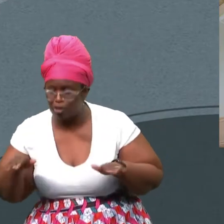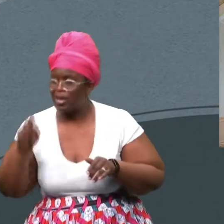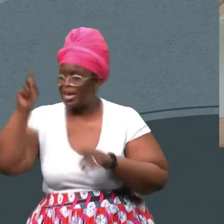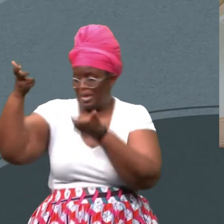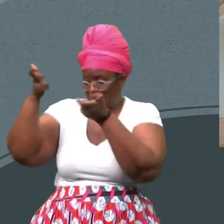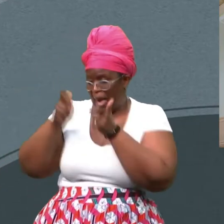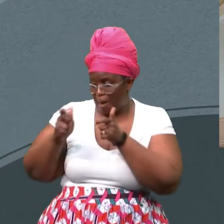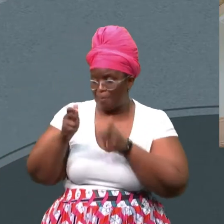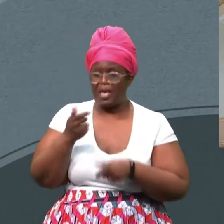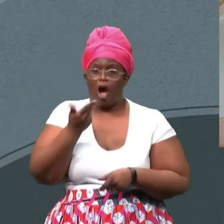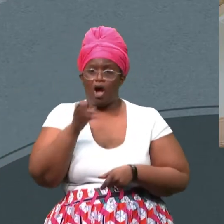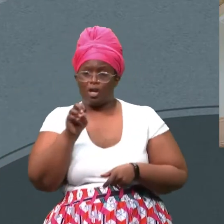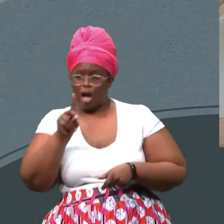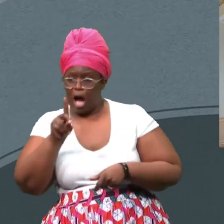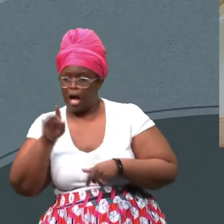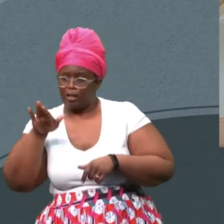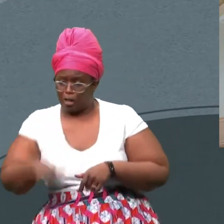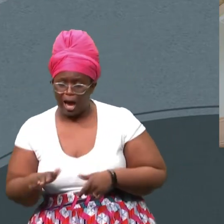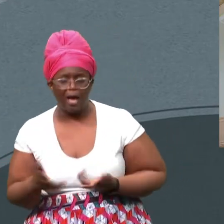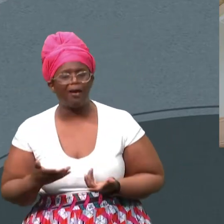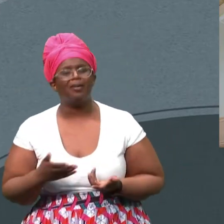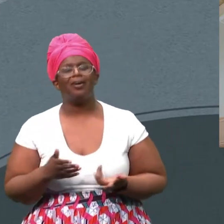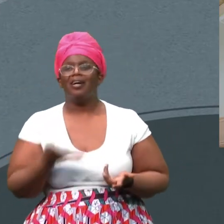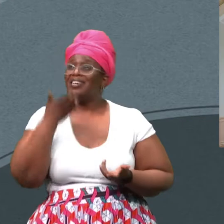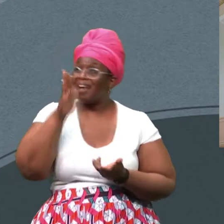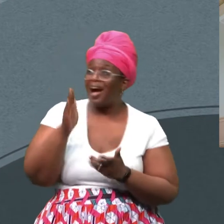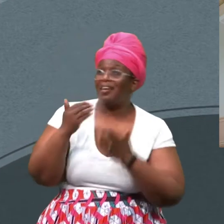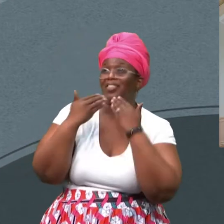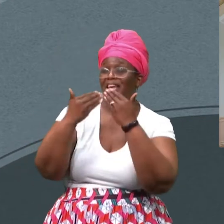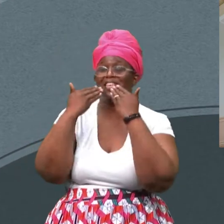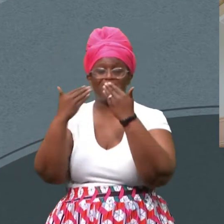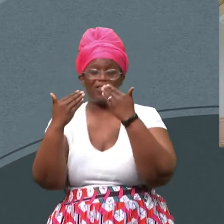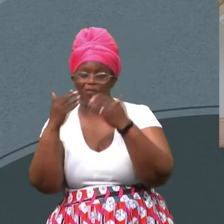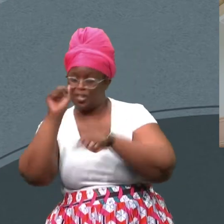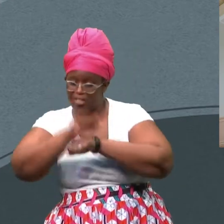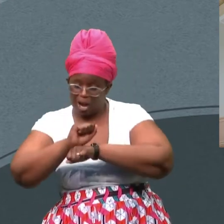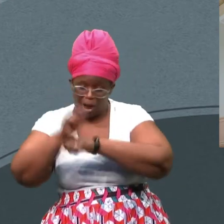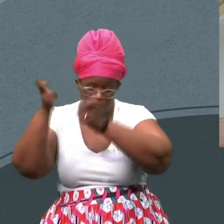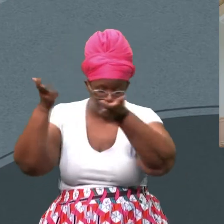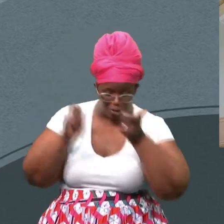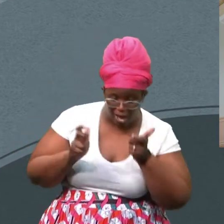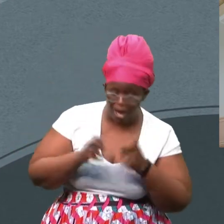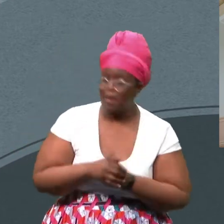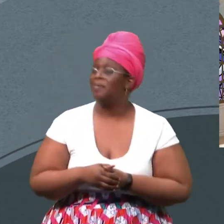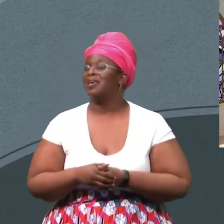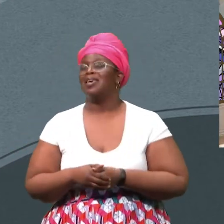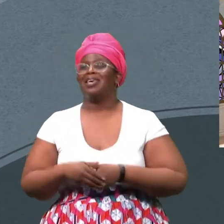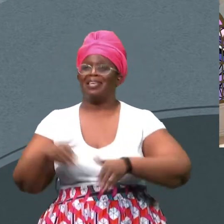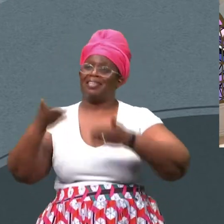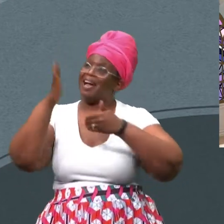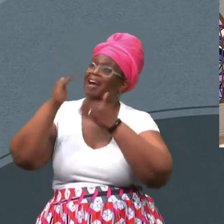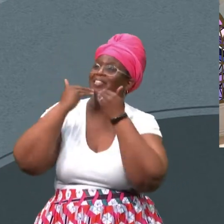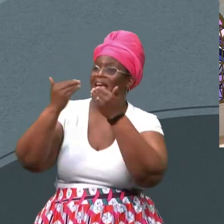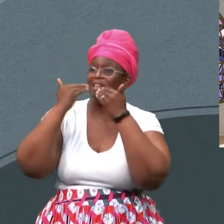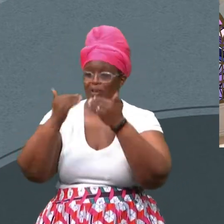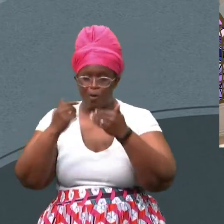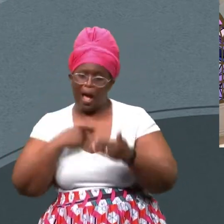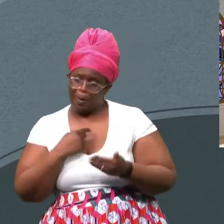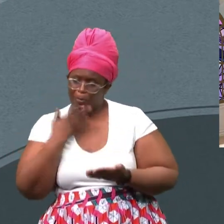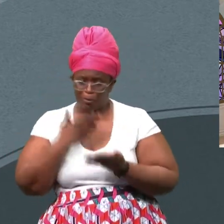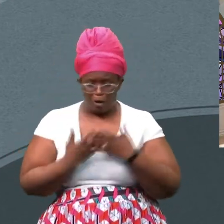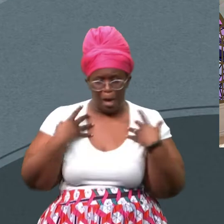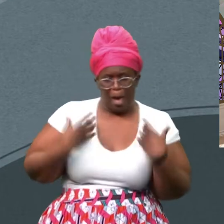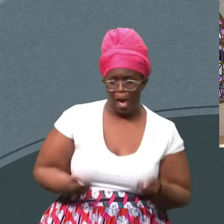God, I want to give you thanks for the job you blessed me with. I want to give you thanks that I've got a reasonable portion of health. I want to give you thanks that